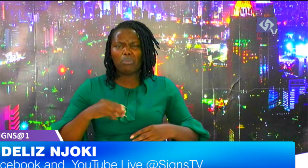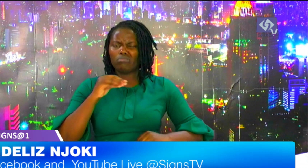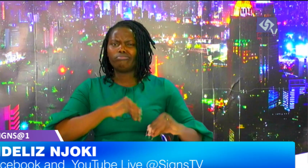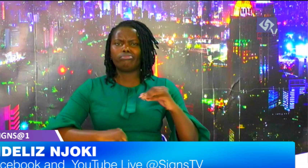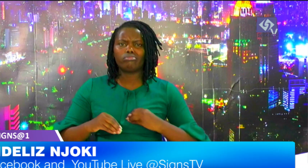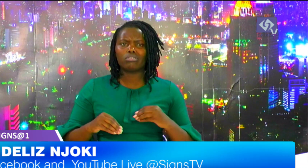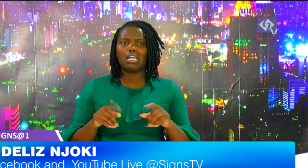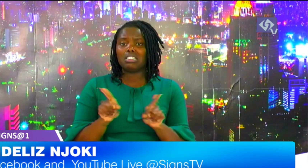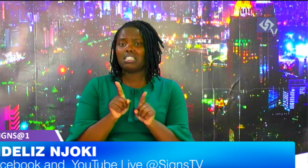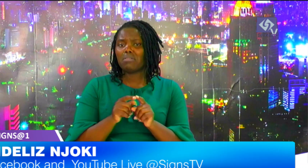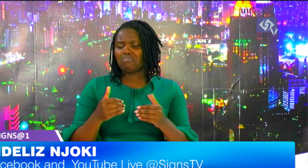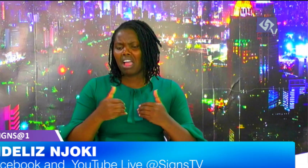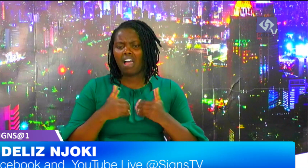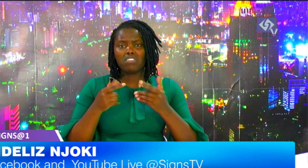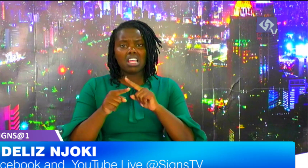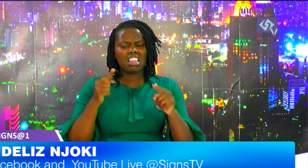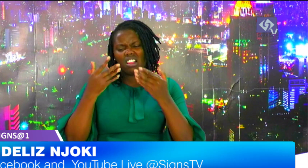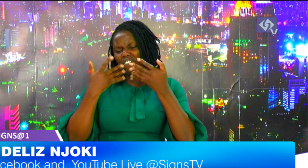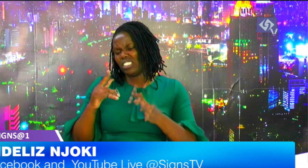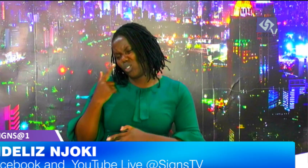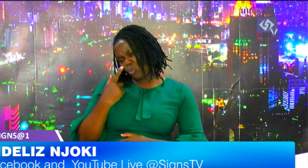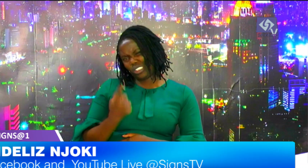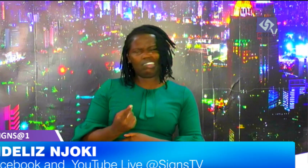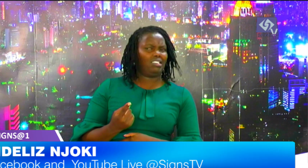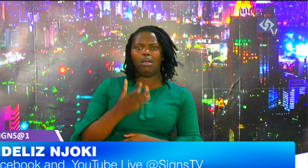20 people have been killed.